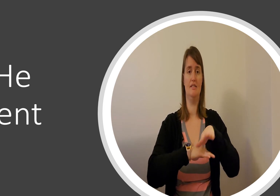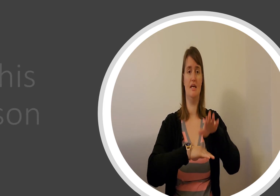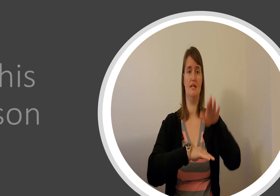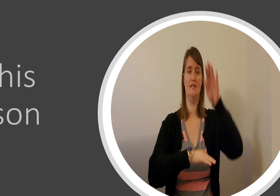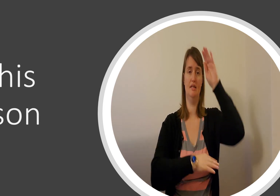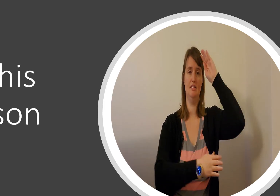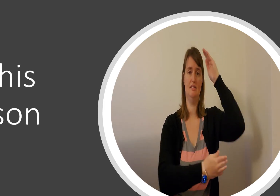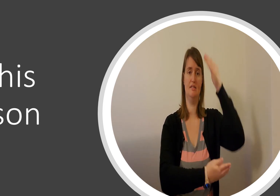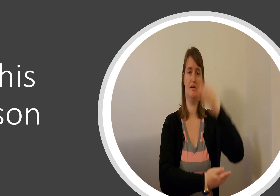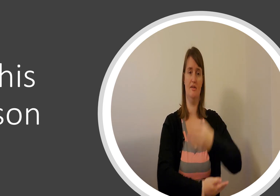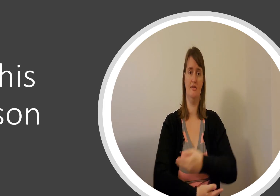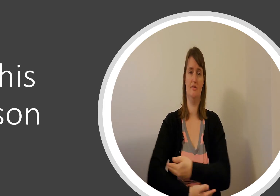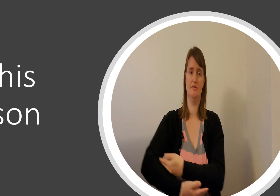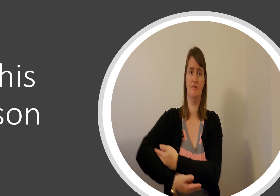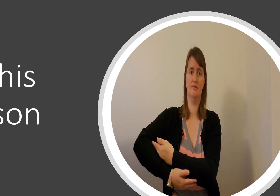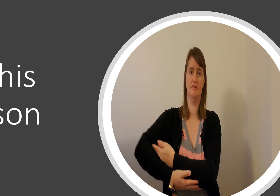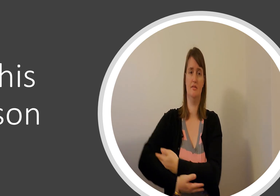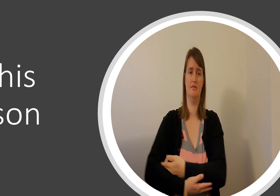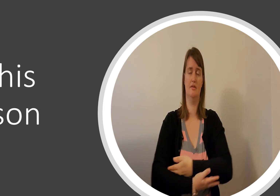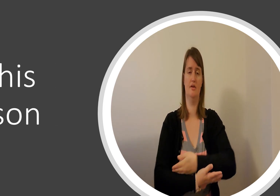He sent his son